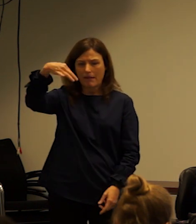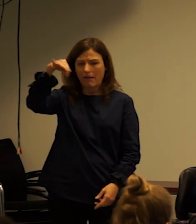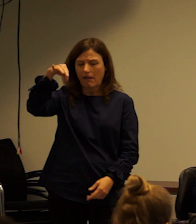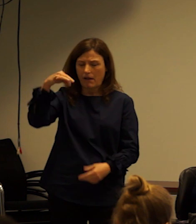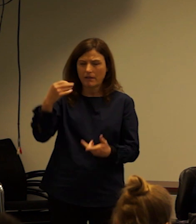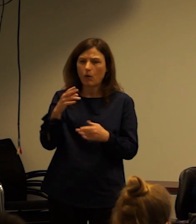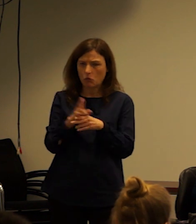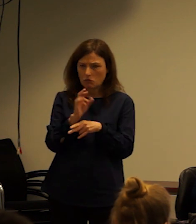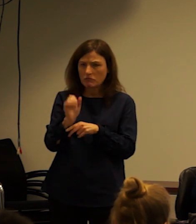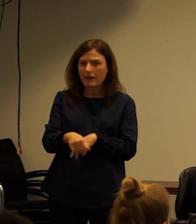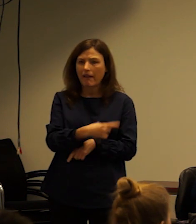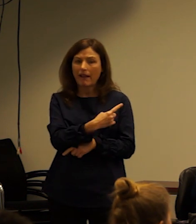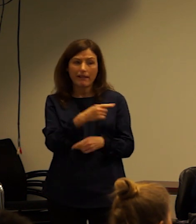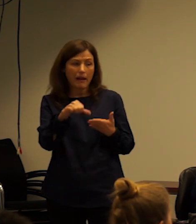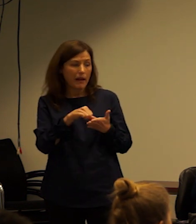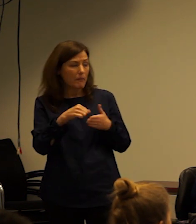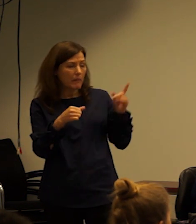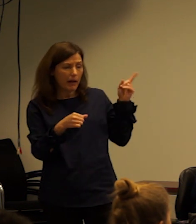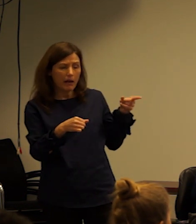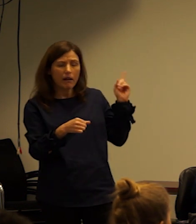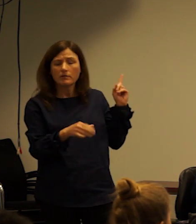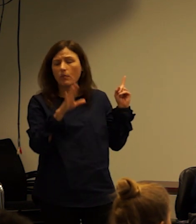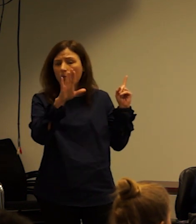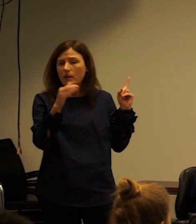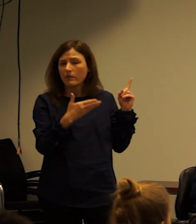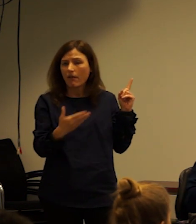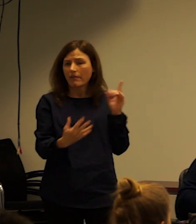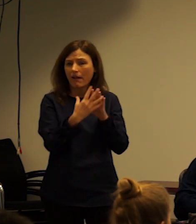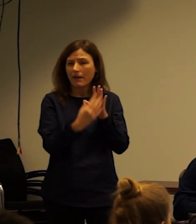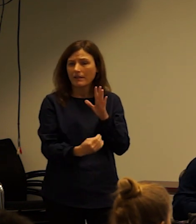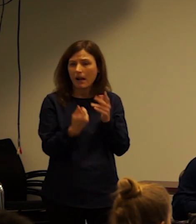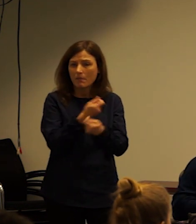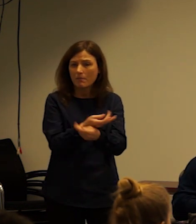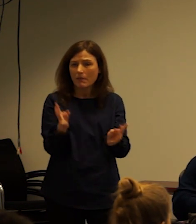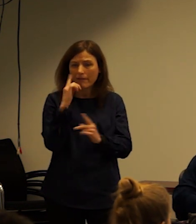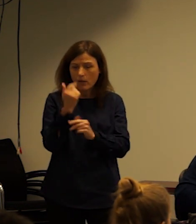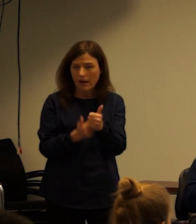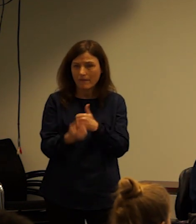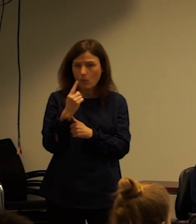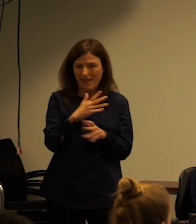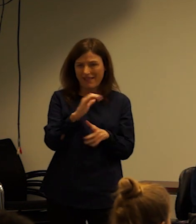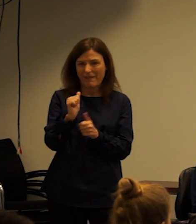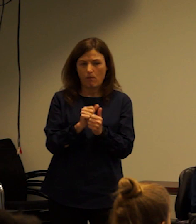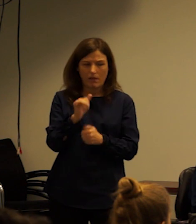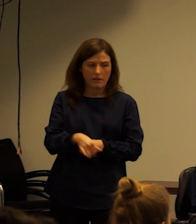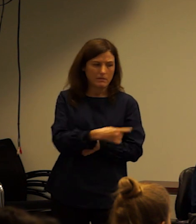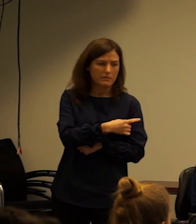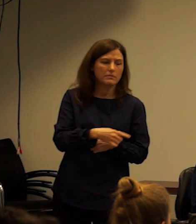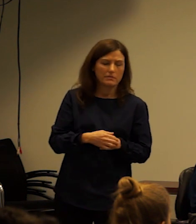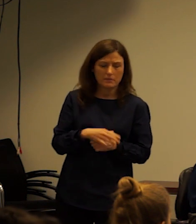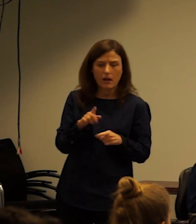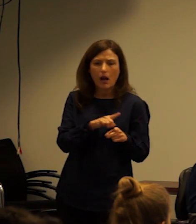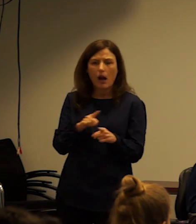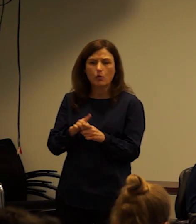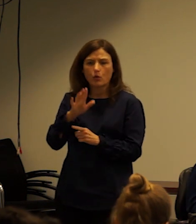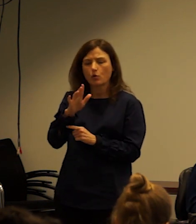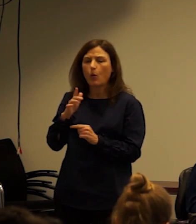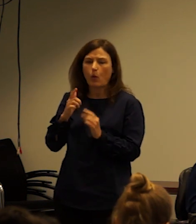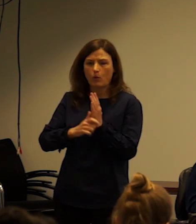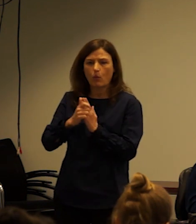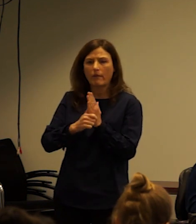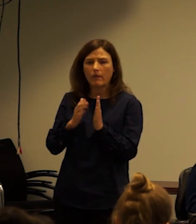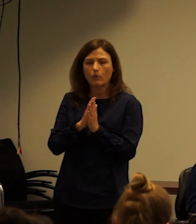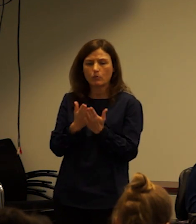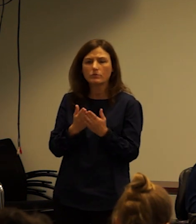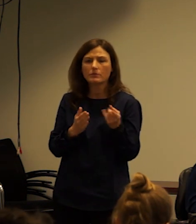least this page right here, it's a great thing to copy for everybody so they can. And it's in your folder, so you can just make a copy